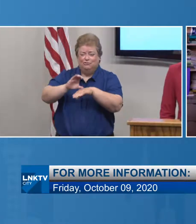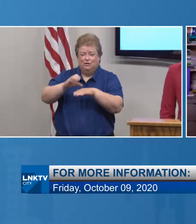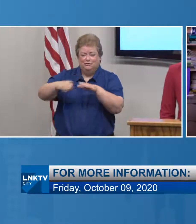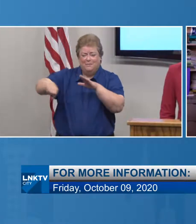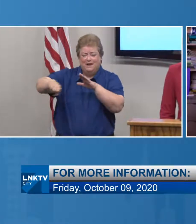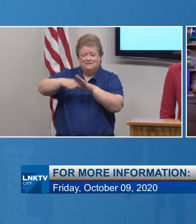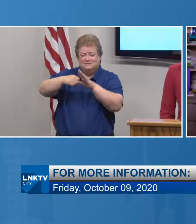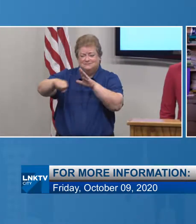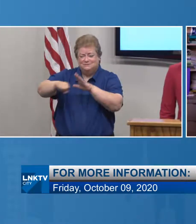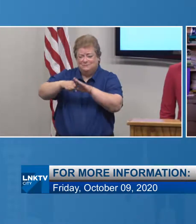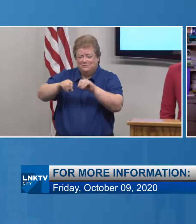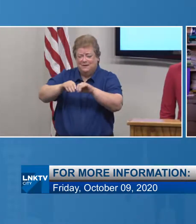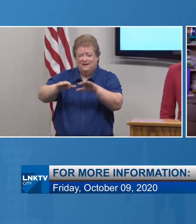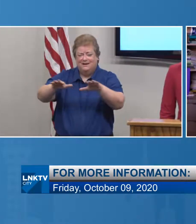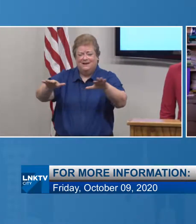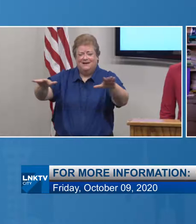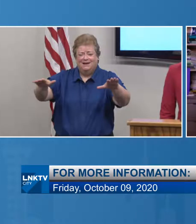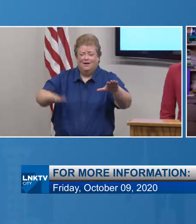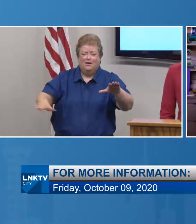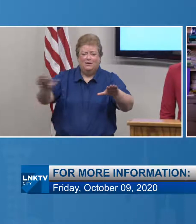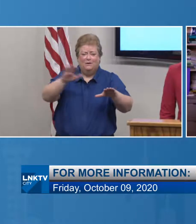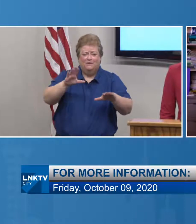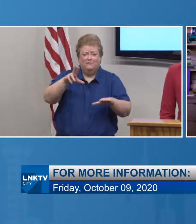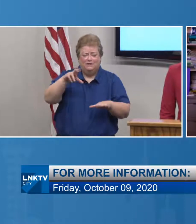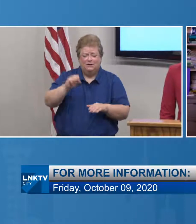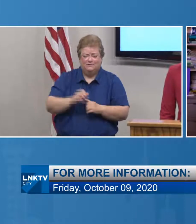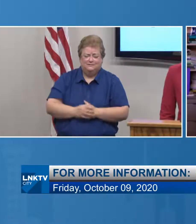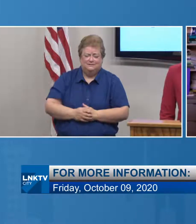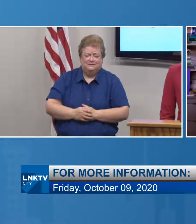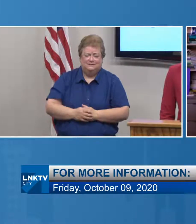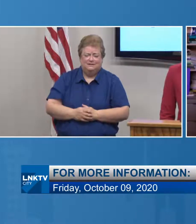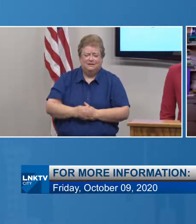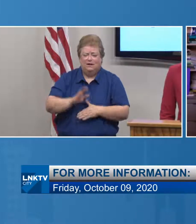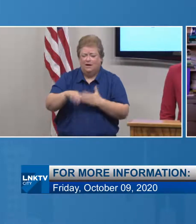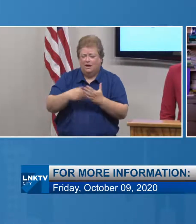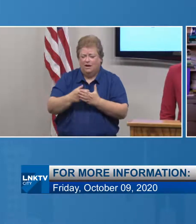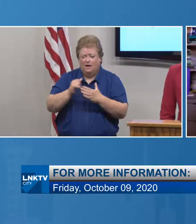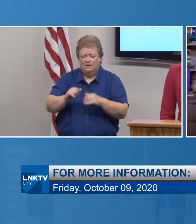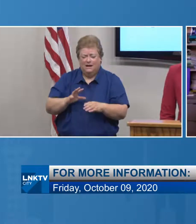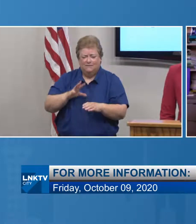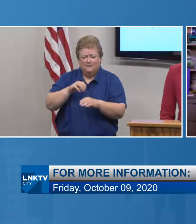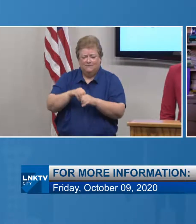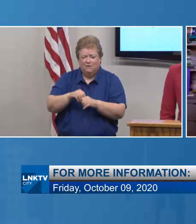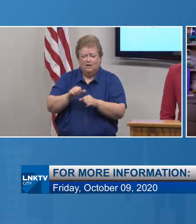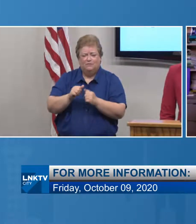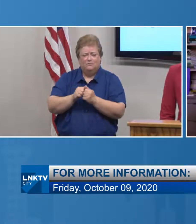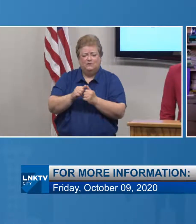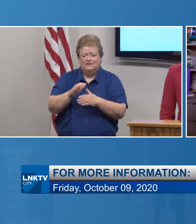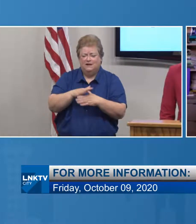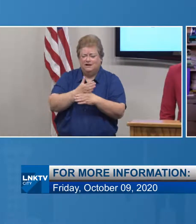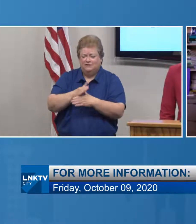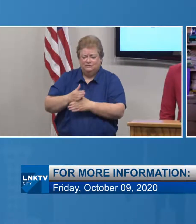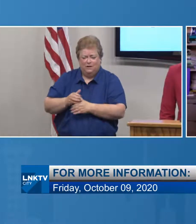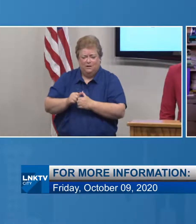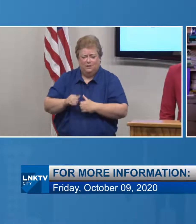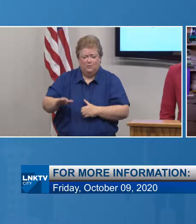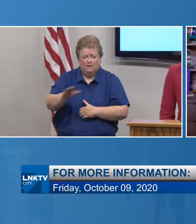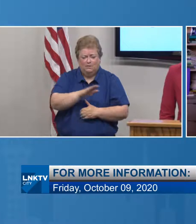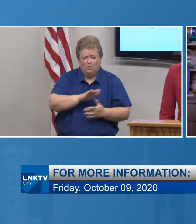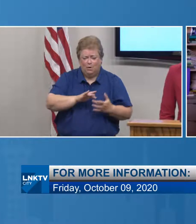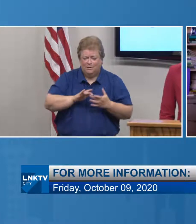nation. And everyone can be involved by sharing this with their network of people